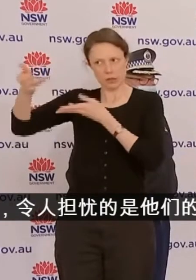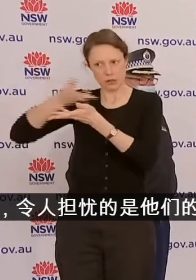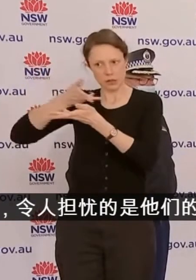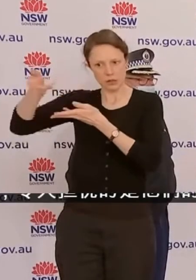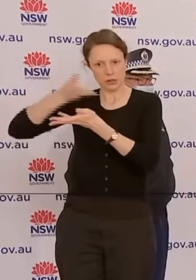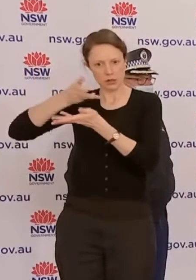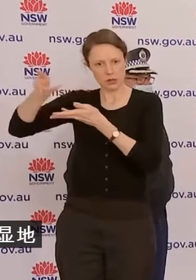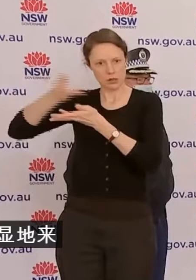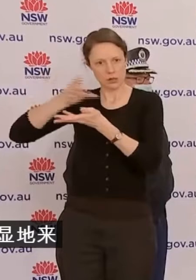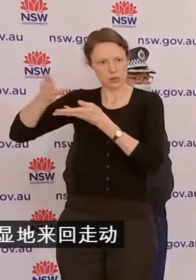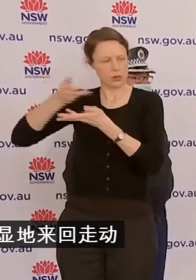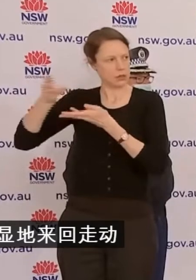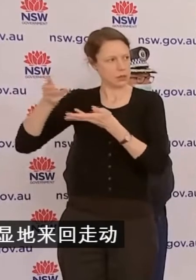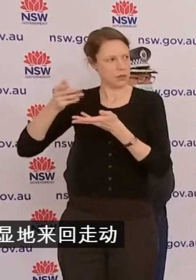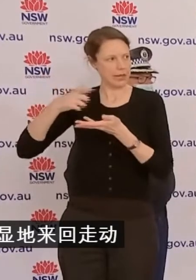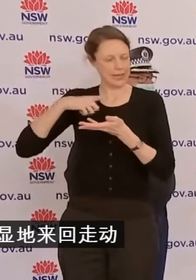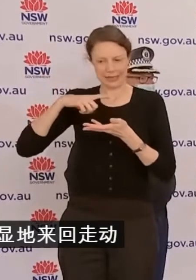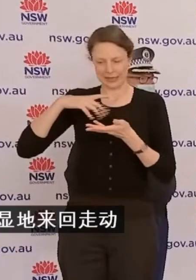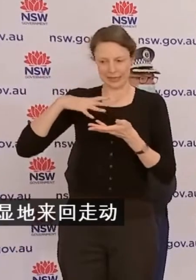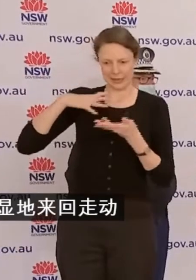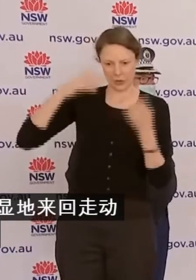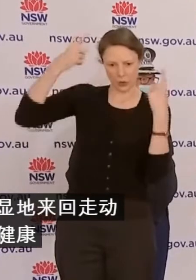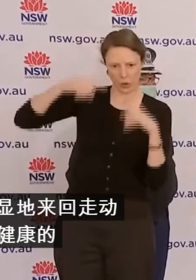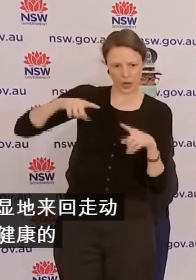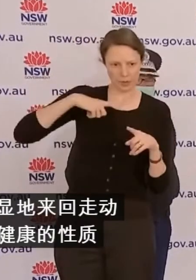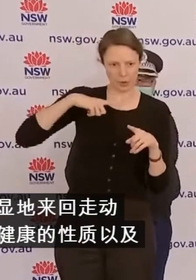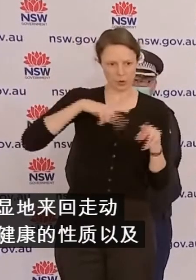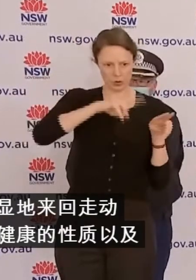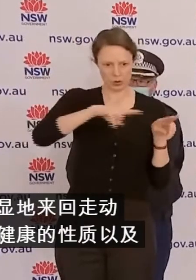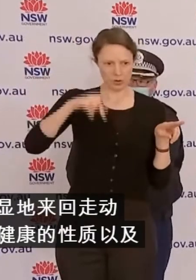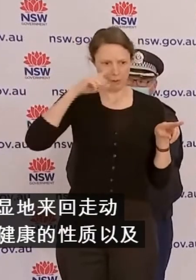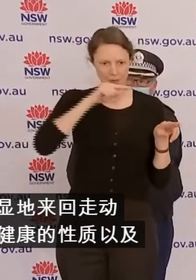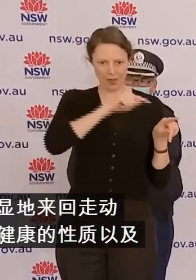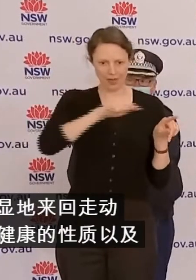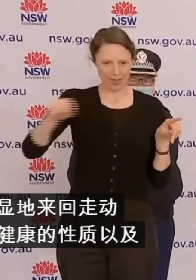back and forth, obviously, in the ward, and the nature of their mental health